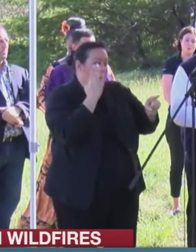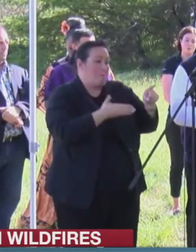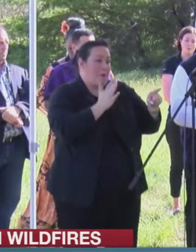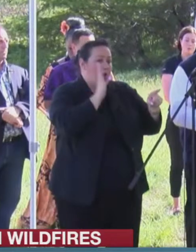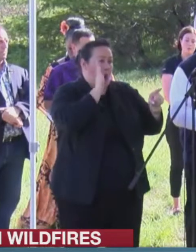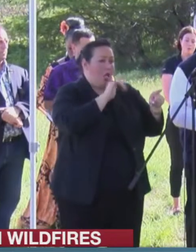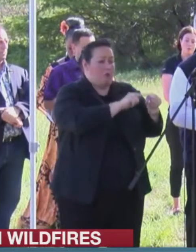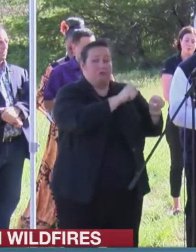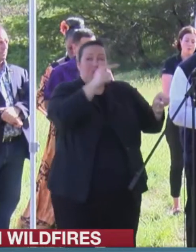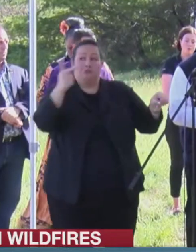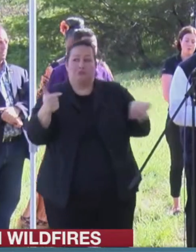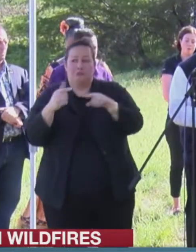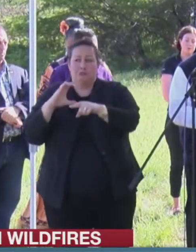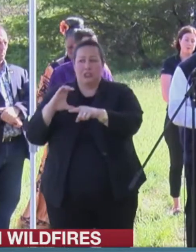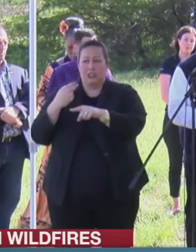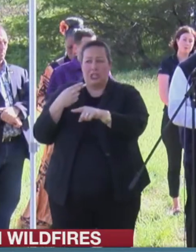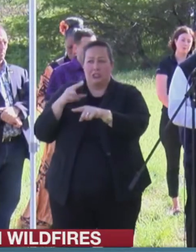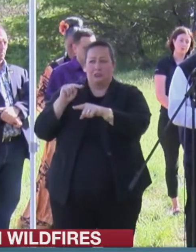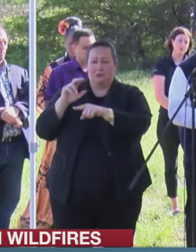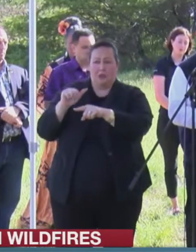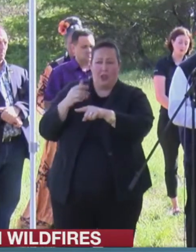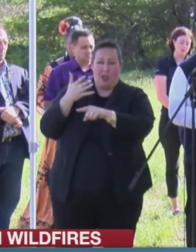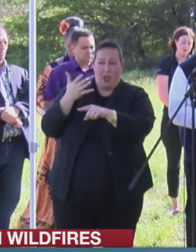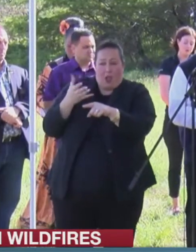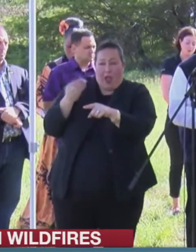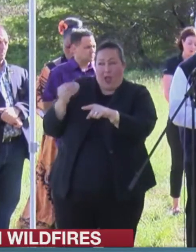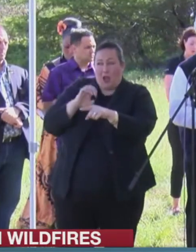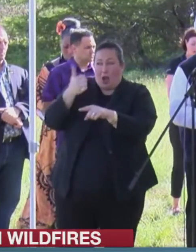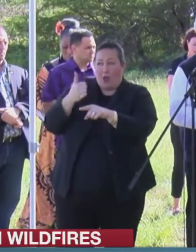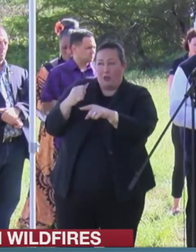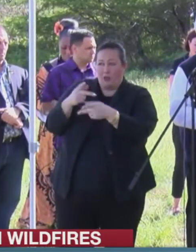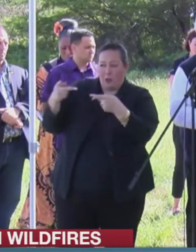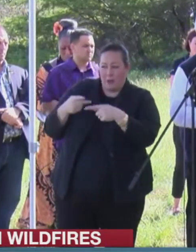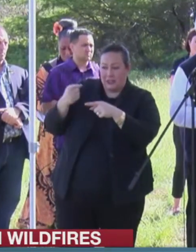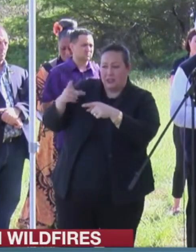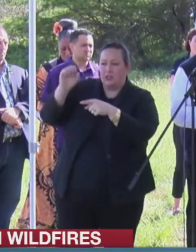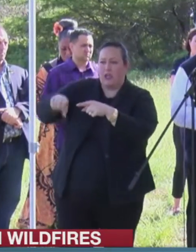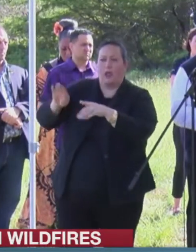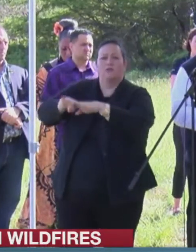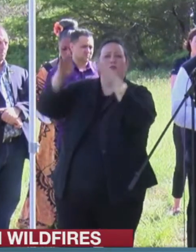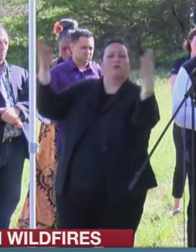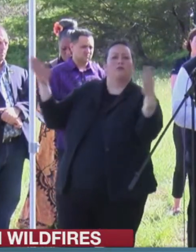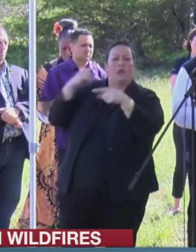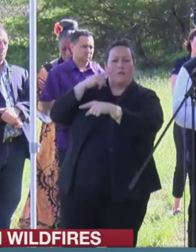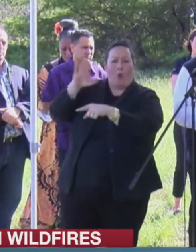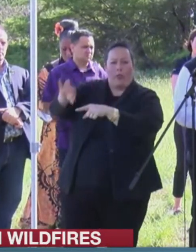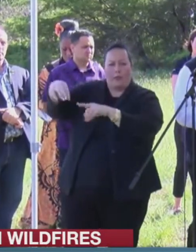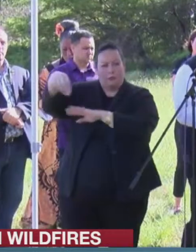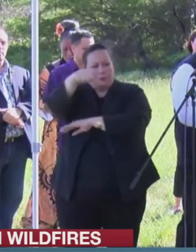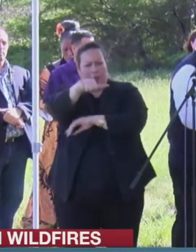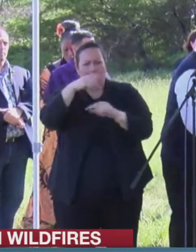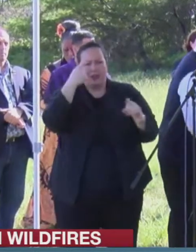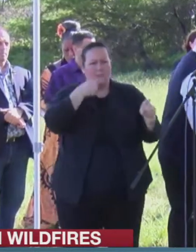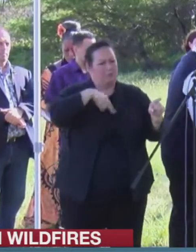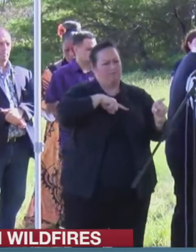and other entities that are also pursuing these kinds of leases, but not within the FEMA pipeline.